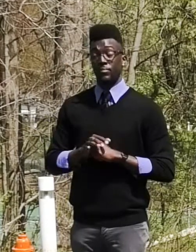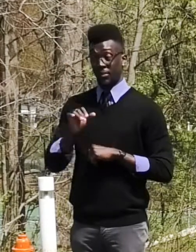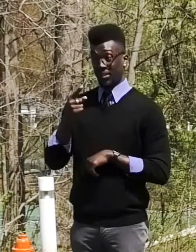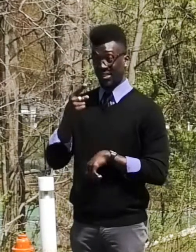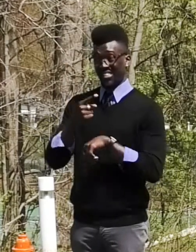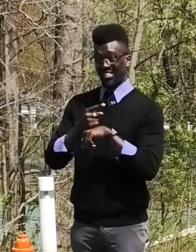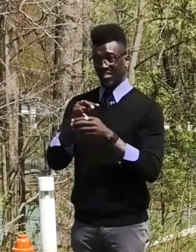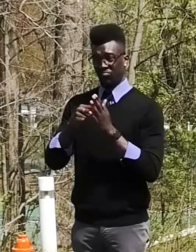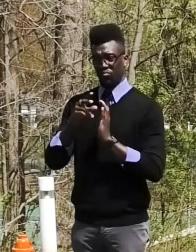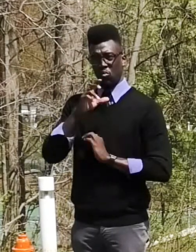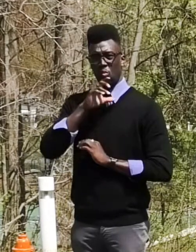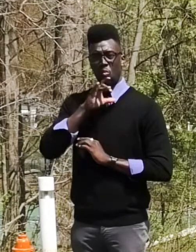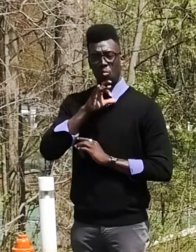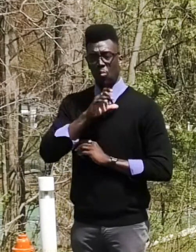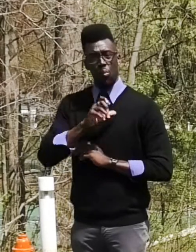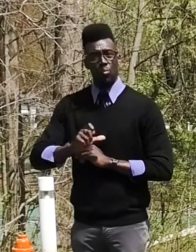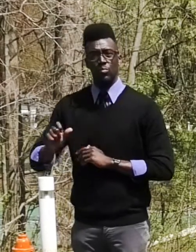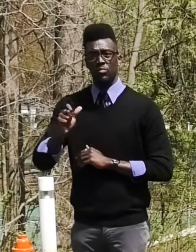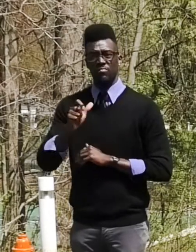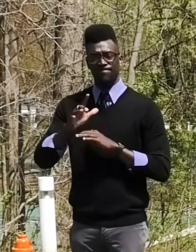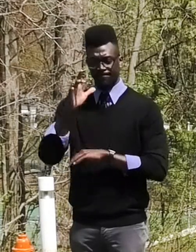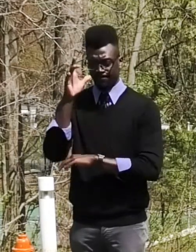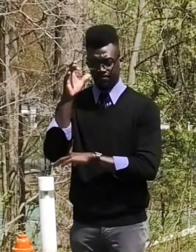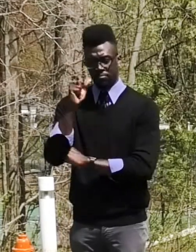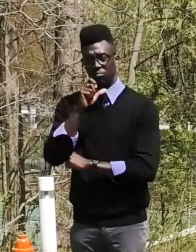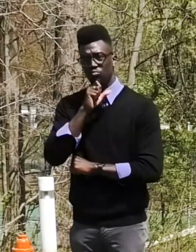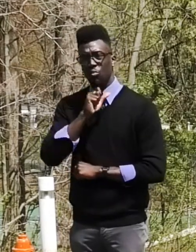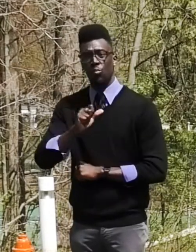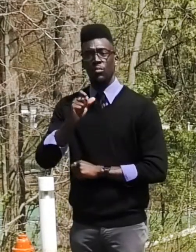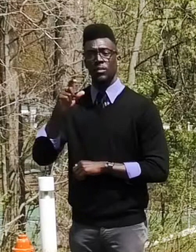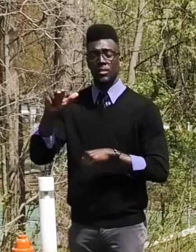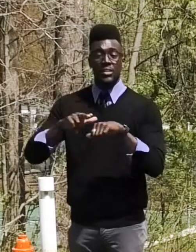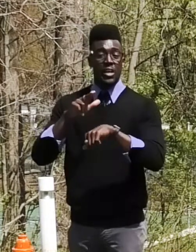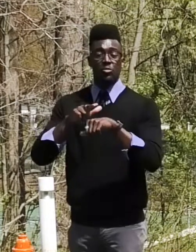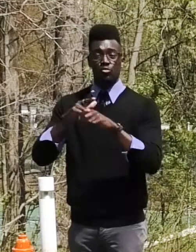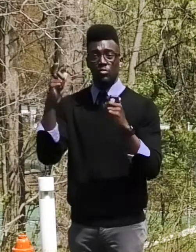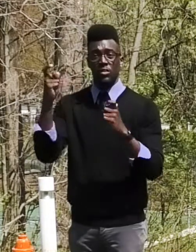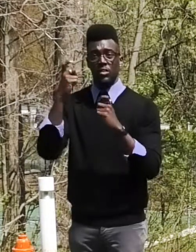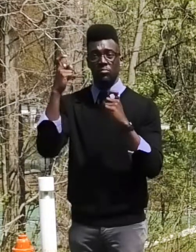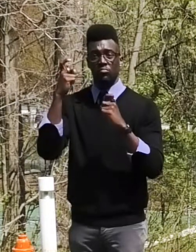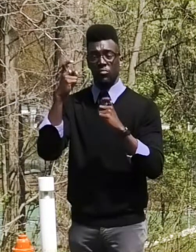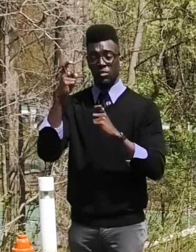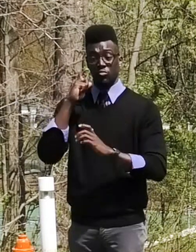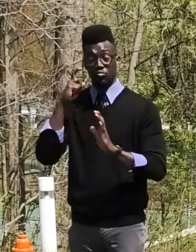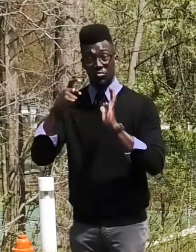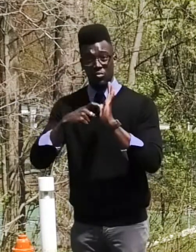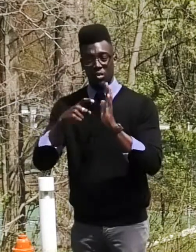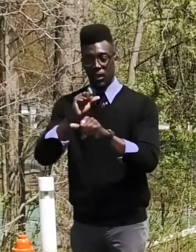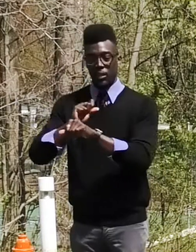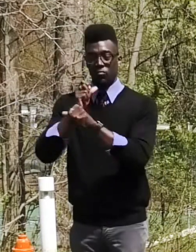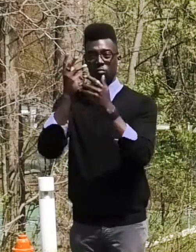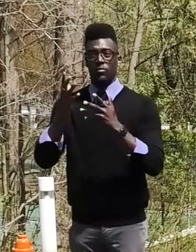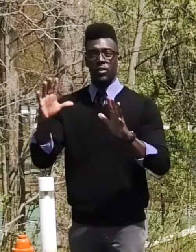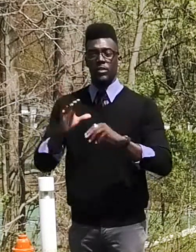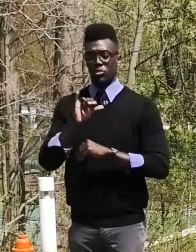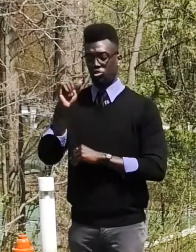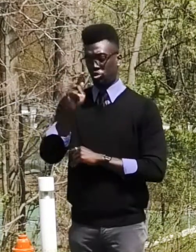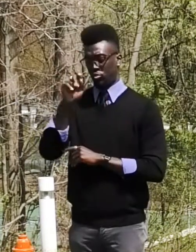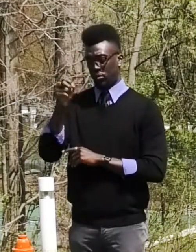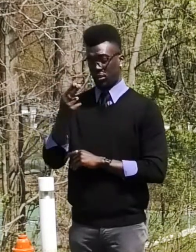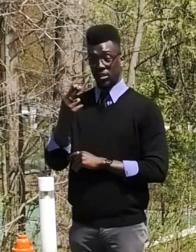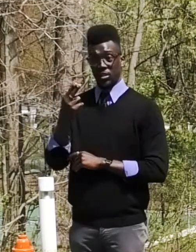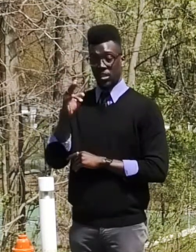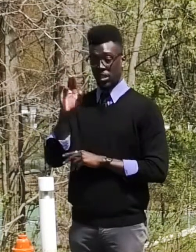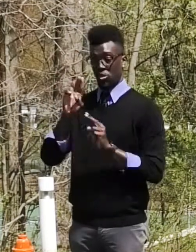the oldest national celebration commemorating the end of slavery. It was on Juneteenth when